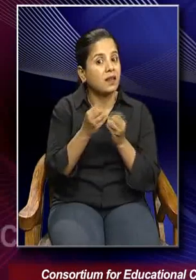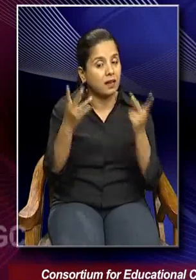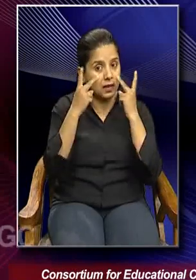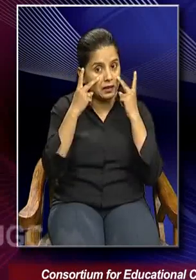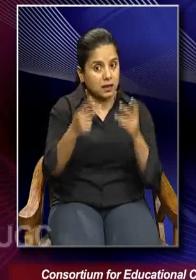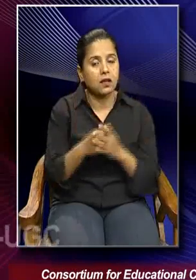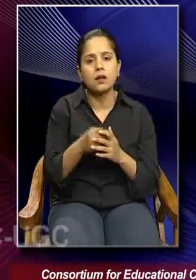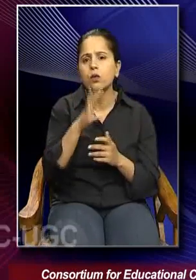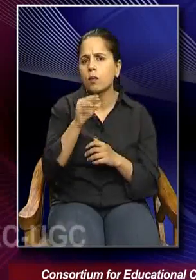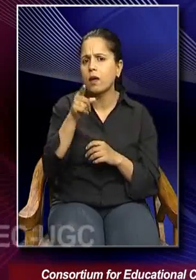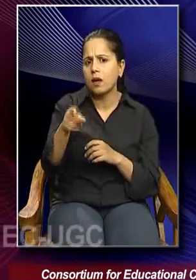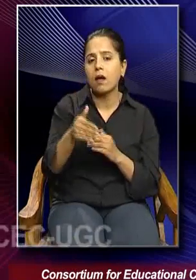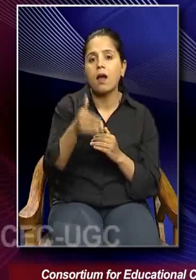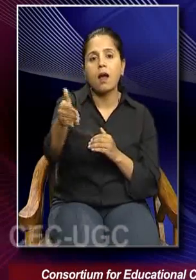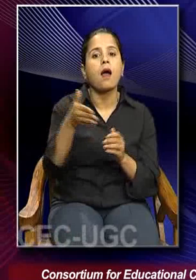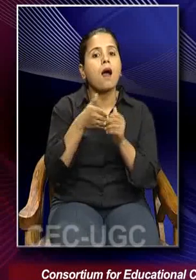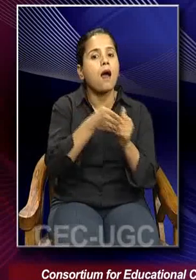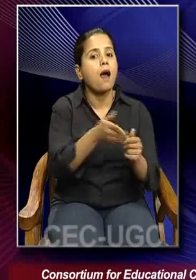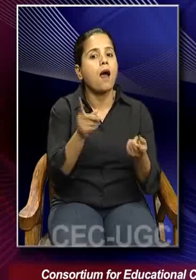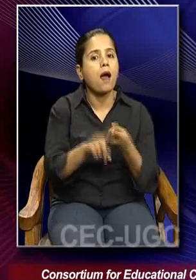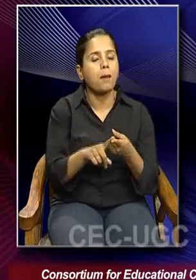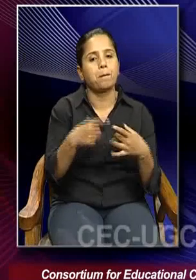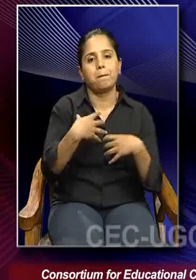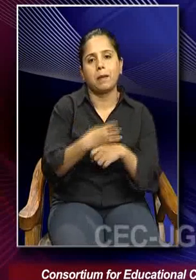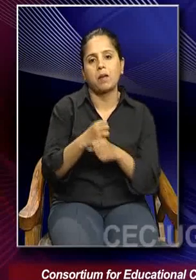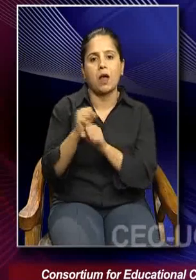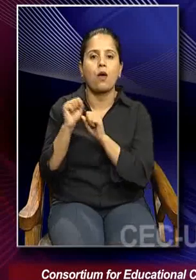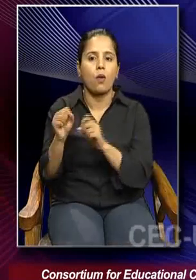in fact, lead to the creation.